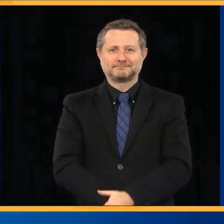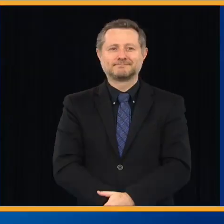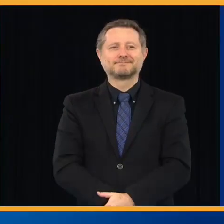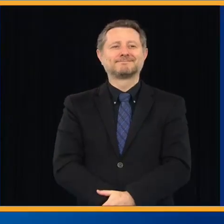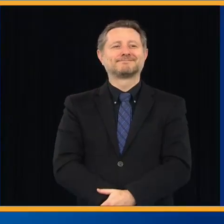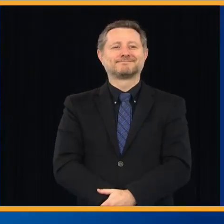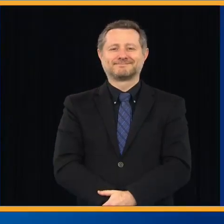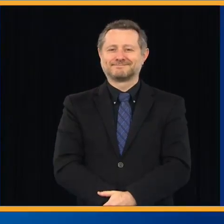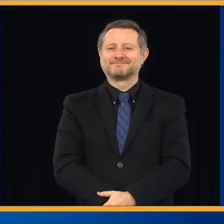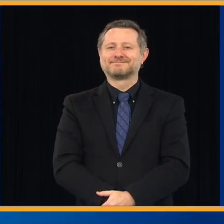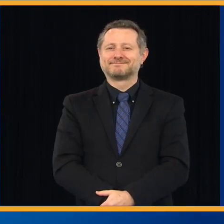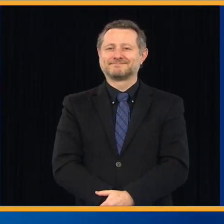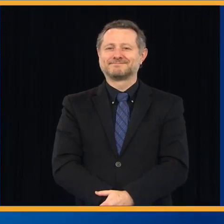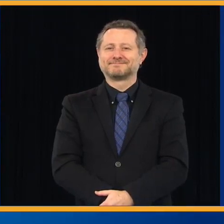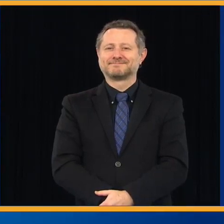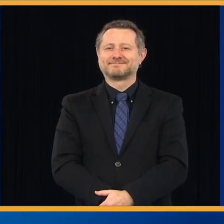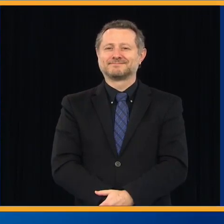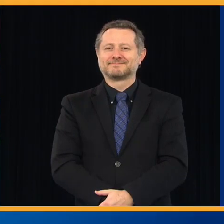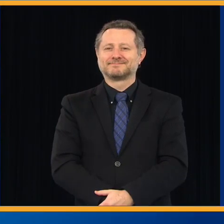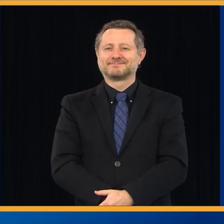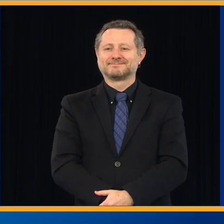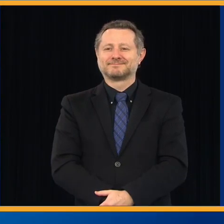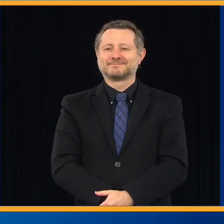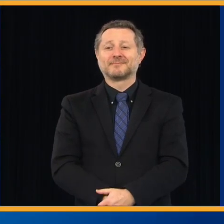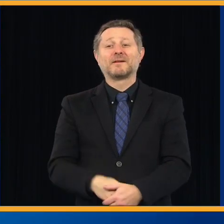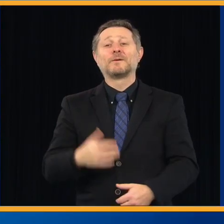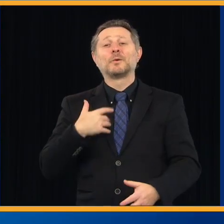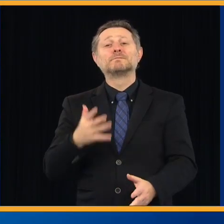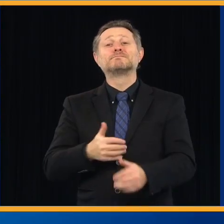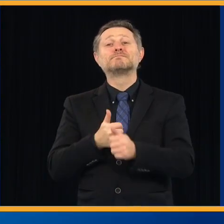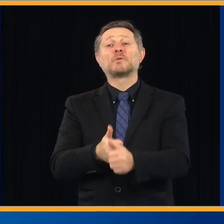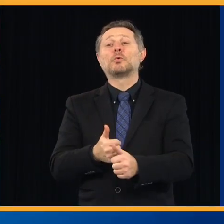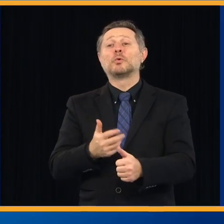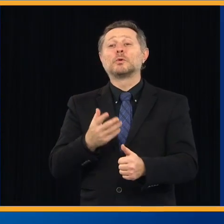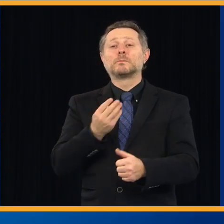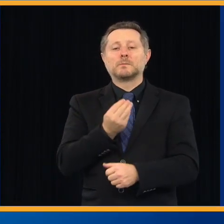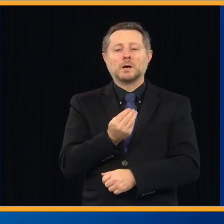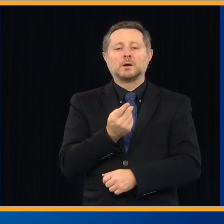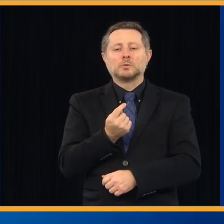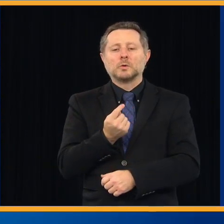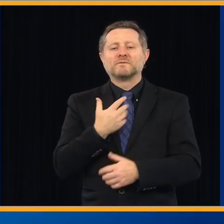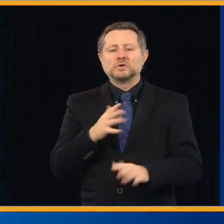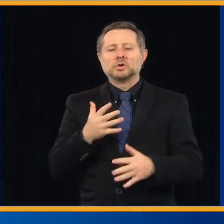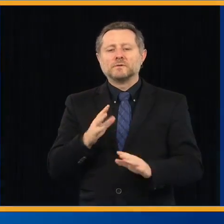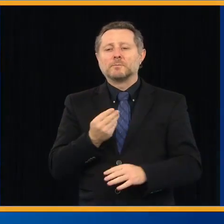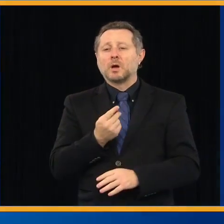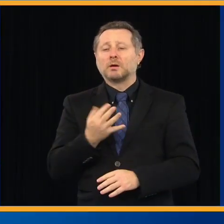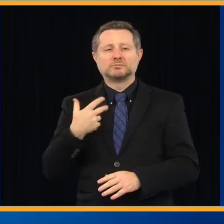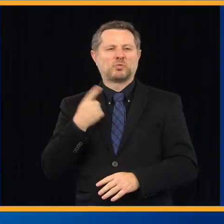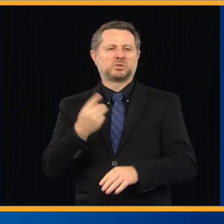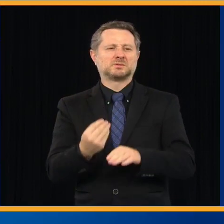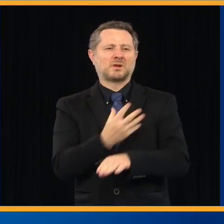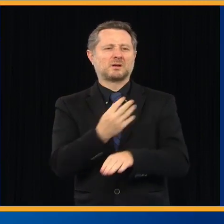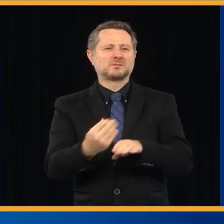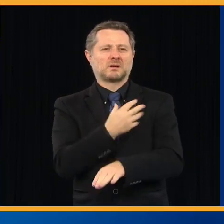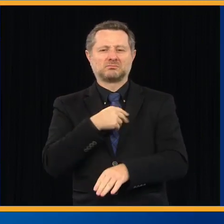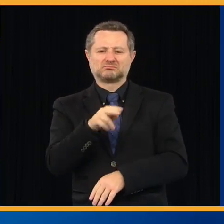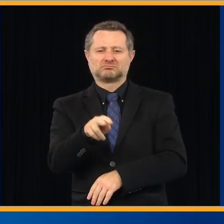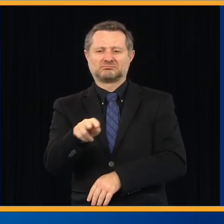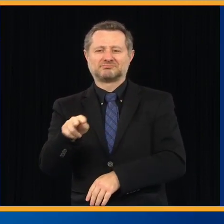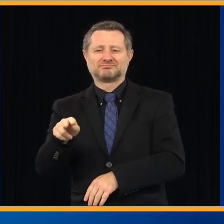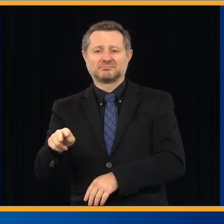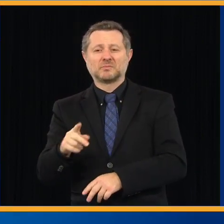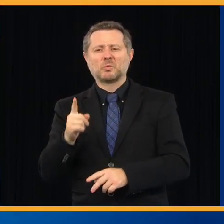But I follow the days by what's on the PowerPoint. Everybody talks about this as